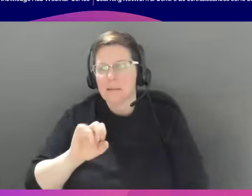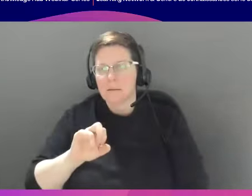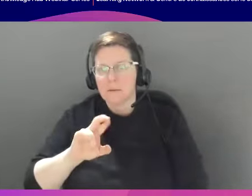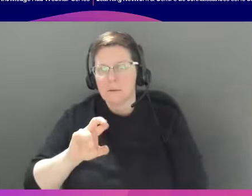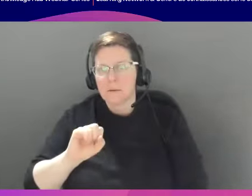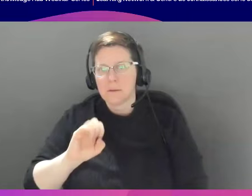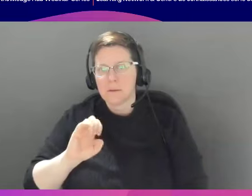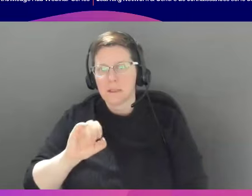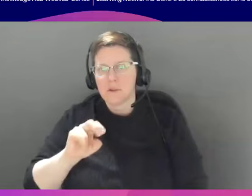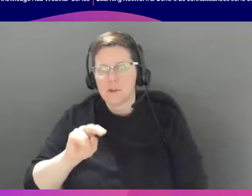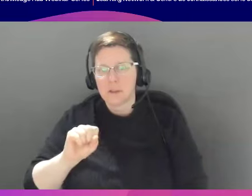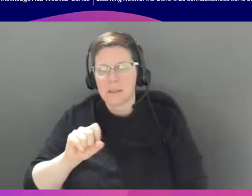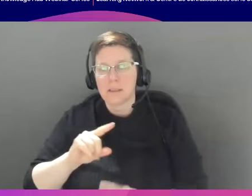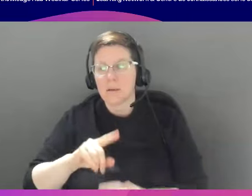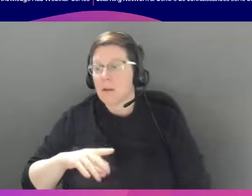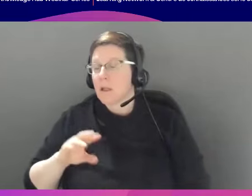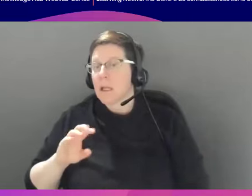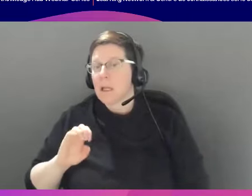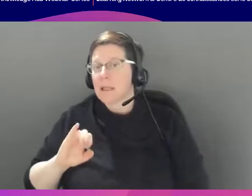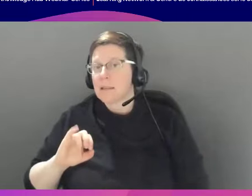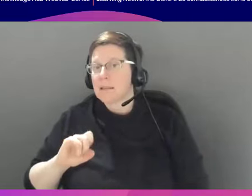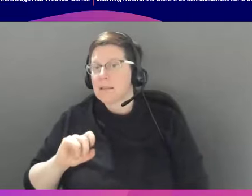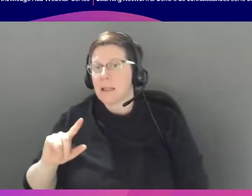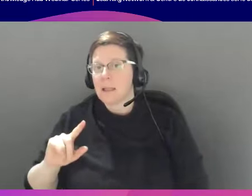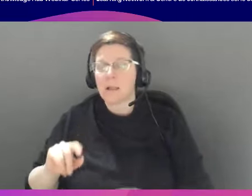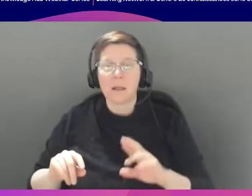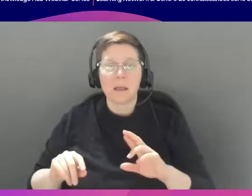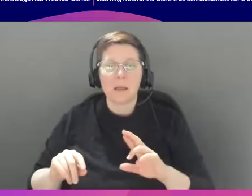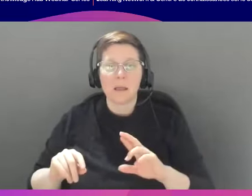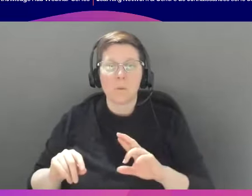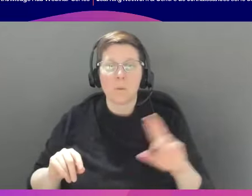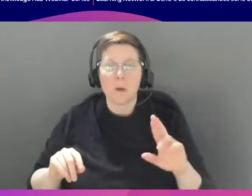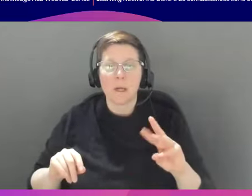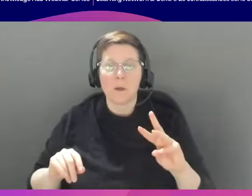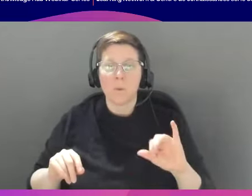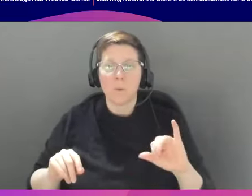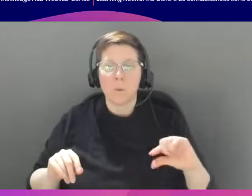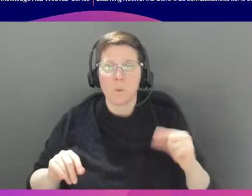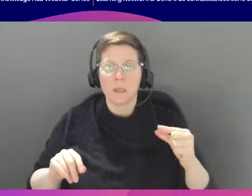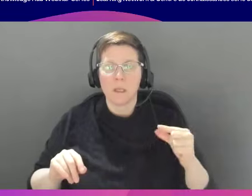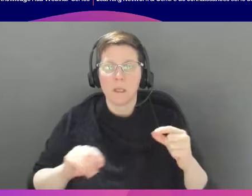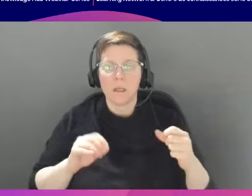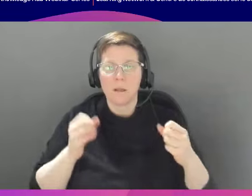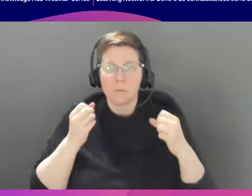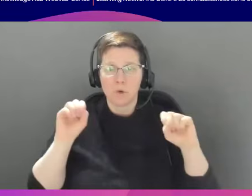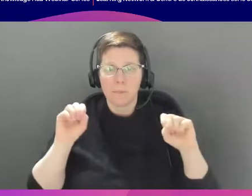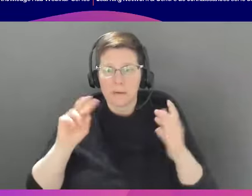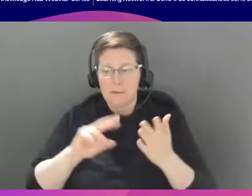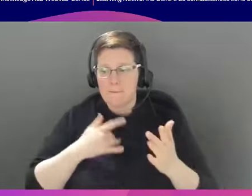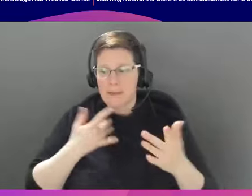and right-wing movements? Do you think the rise of right-wing movements also lead to a rise in the incel movement as